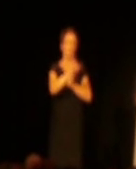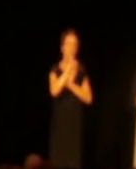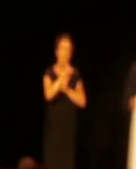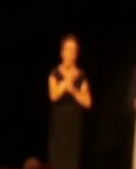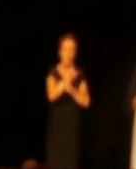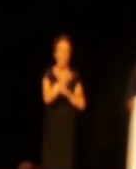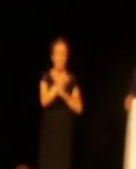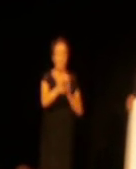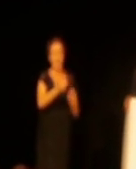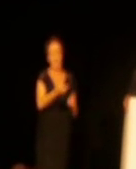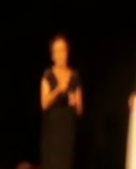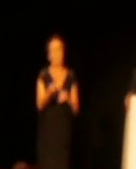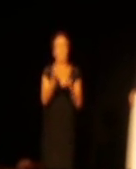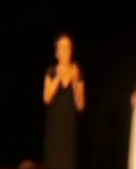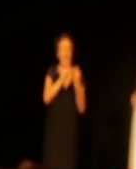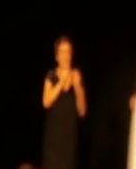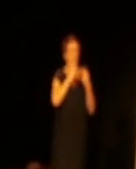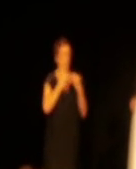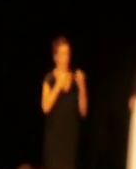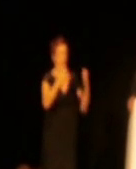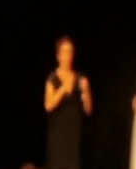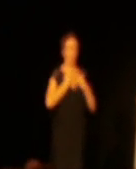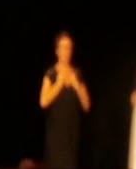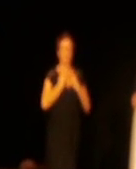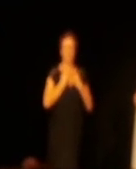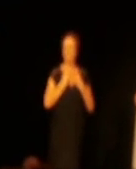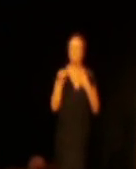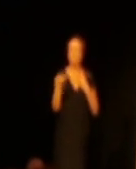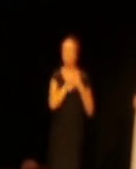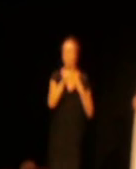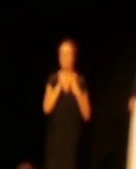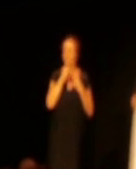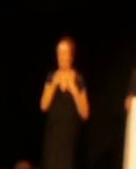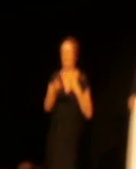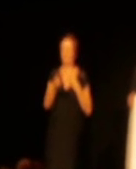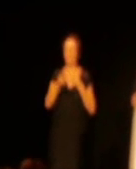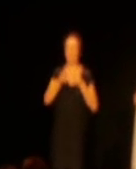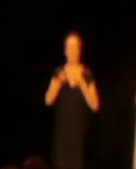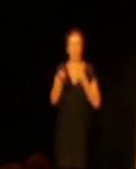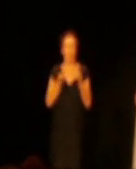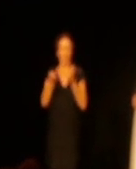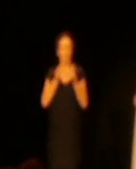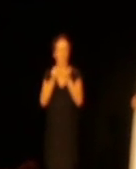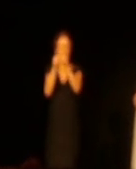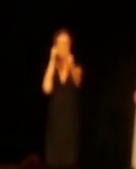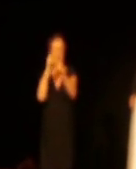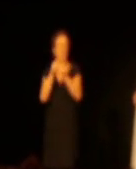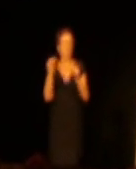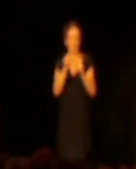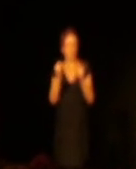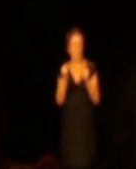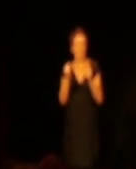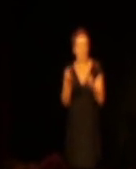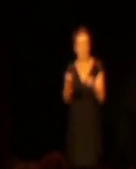an enormous mistake at the same time not to take the train operating companies back into public ownership as well.